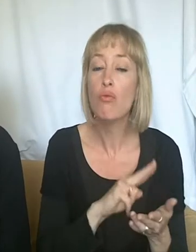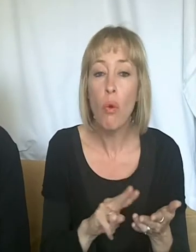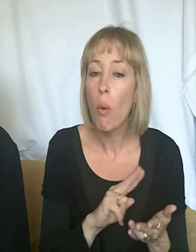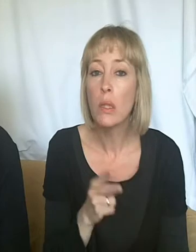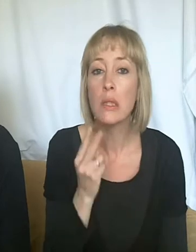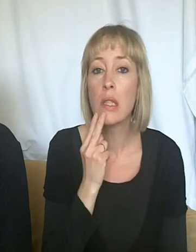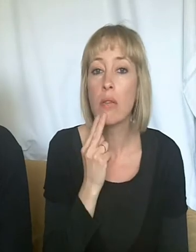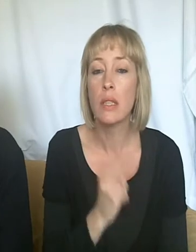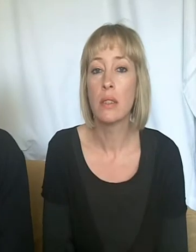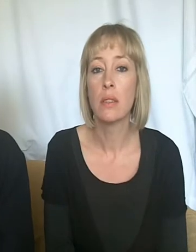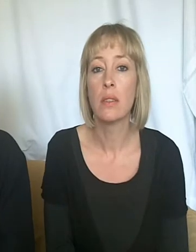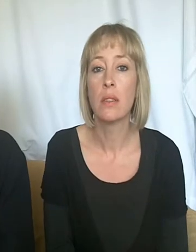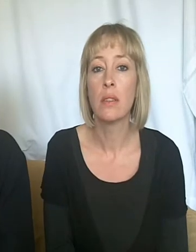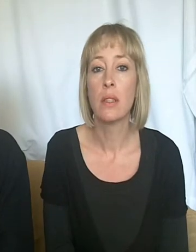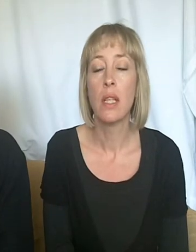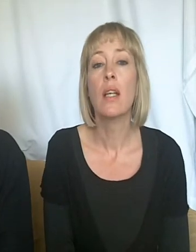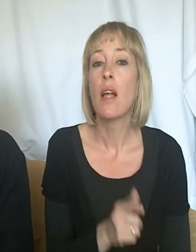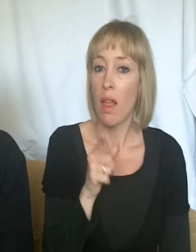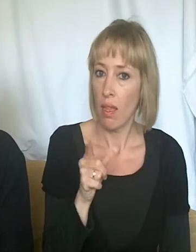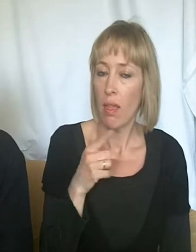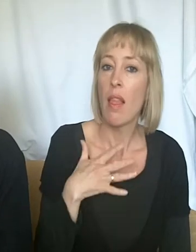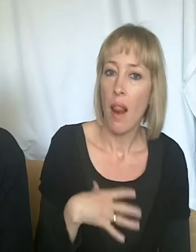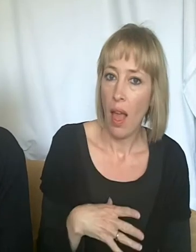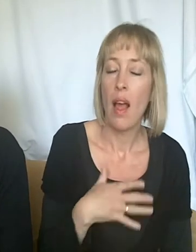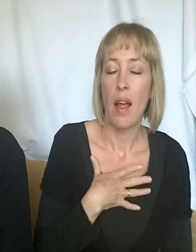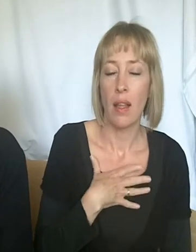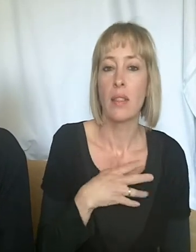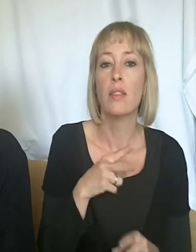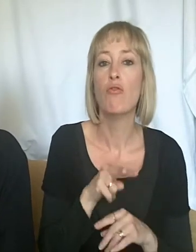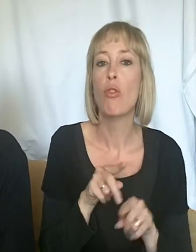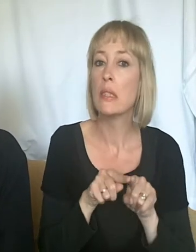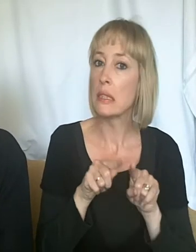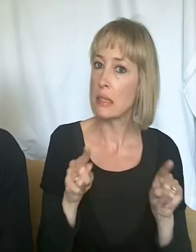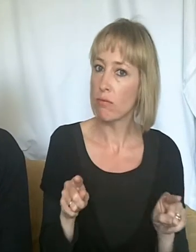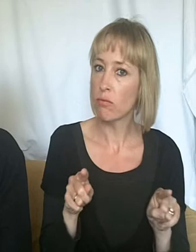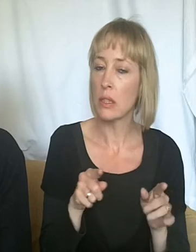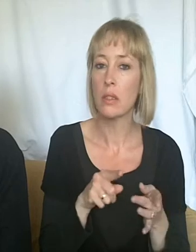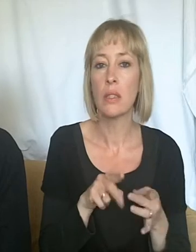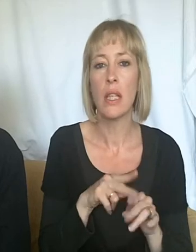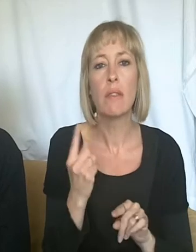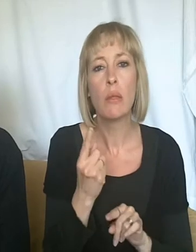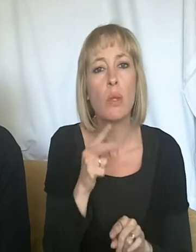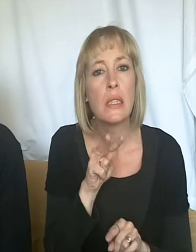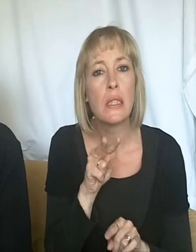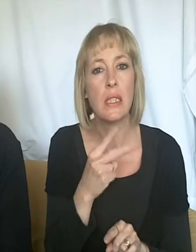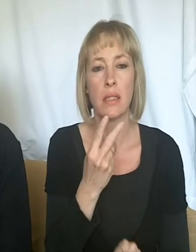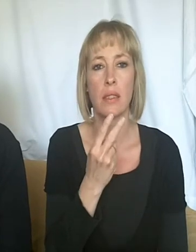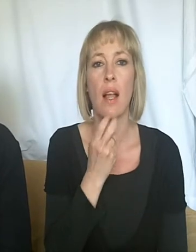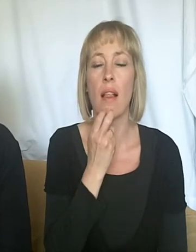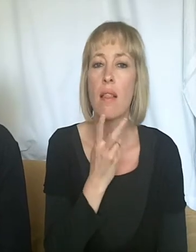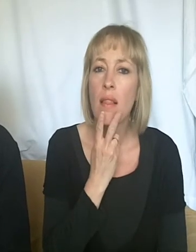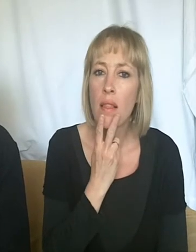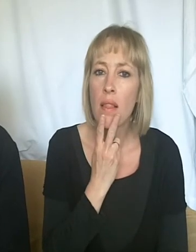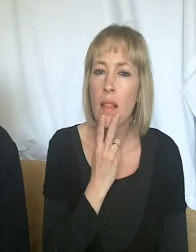normal cigarette. They want it to look different, so that if somebody sees you vaping,